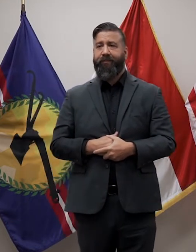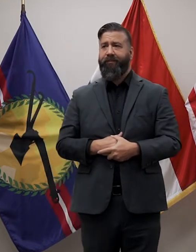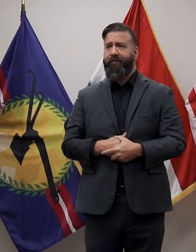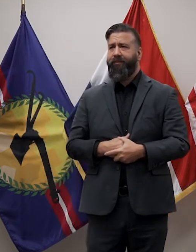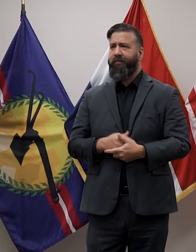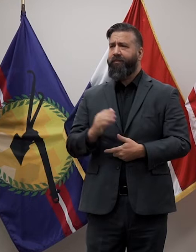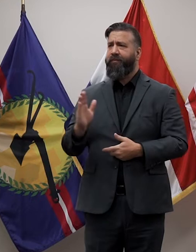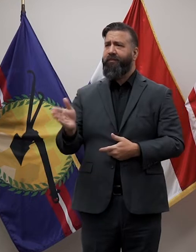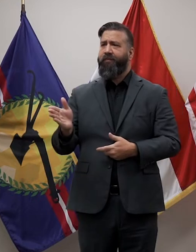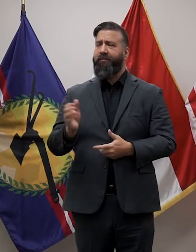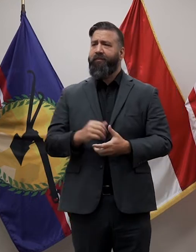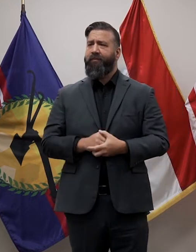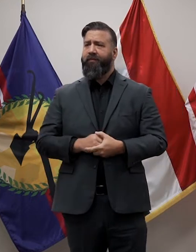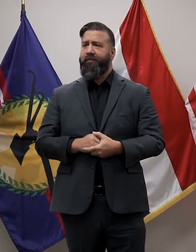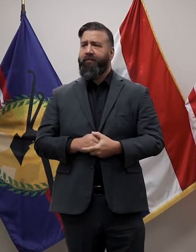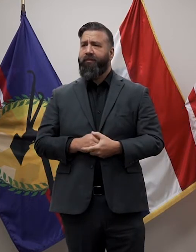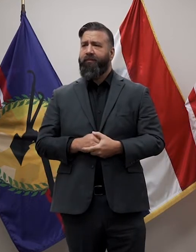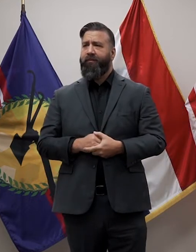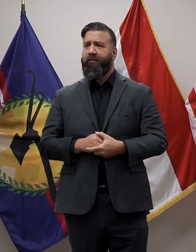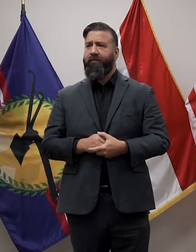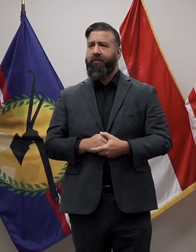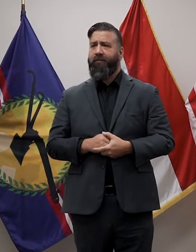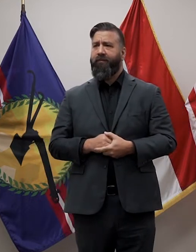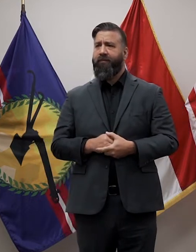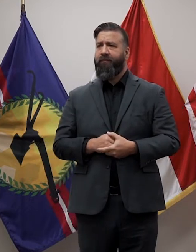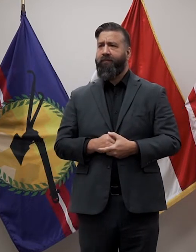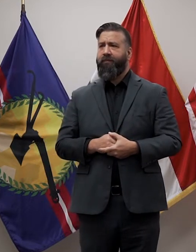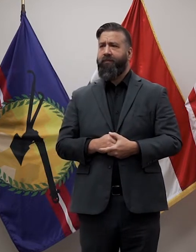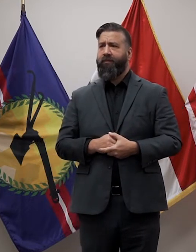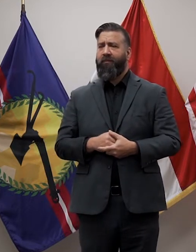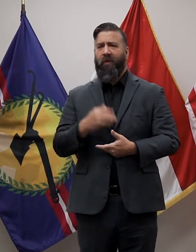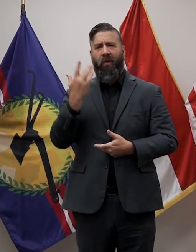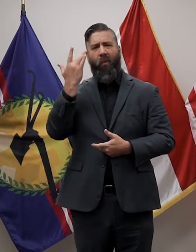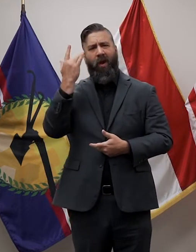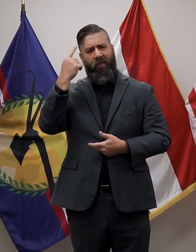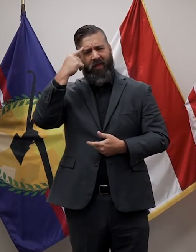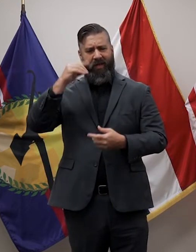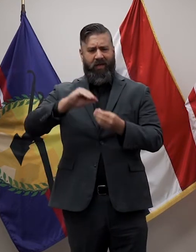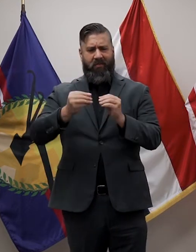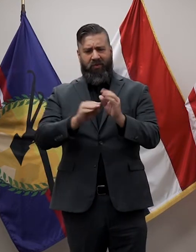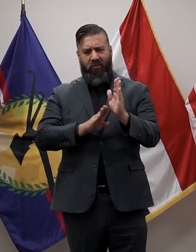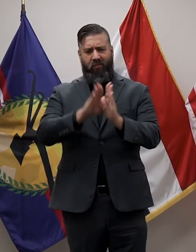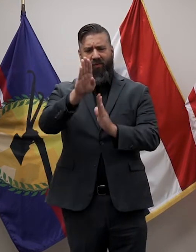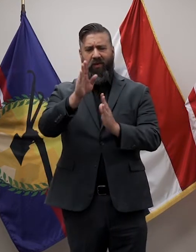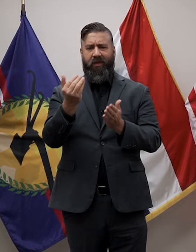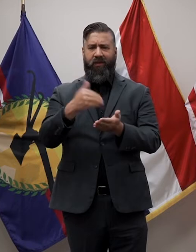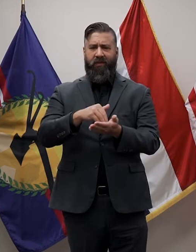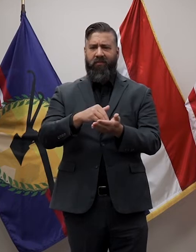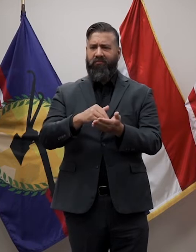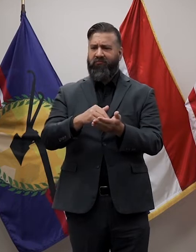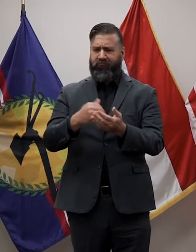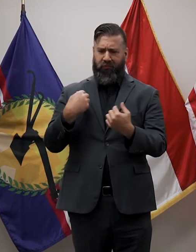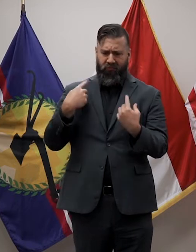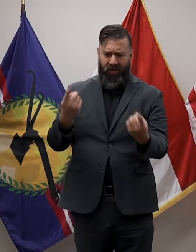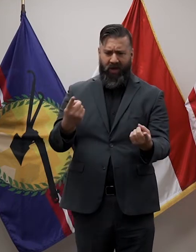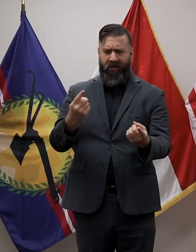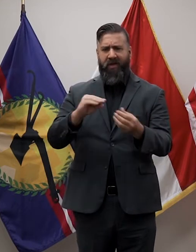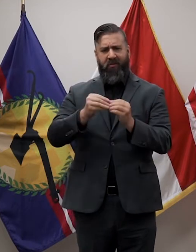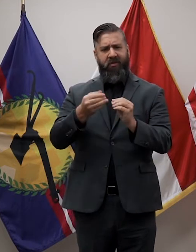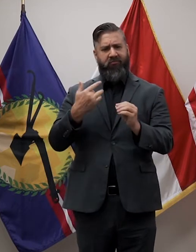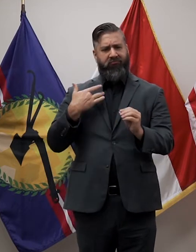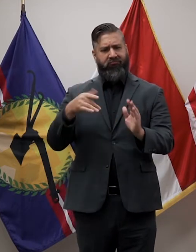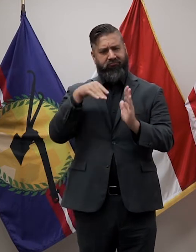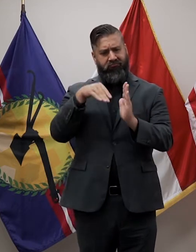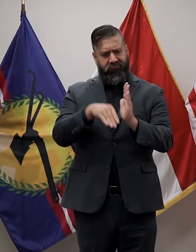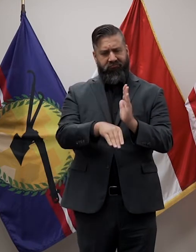Dr. Pitts, what do you think is behind the increase? We've been talking about cases generally on the decline for quite some time, and now we